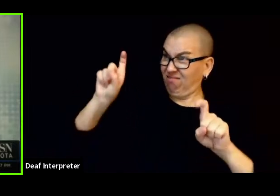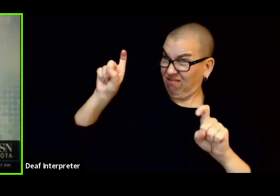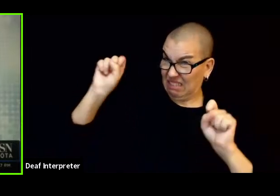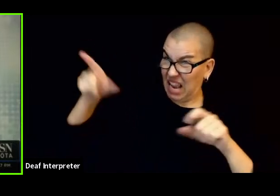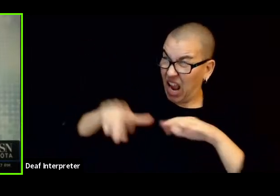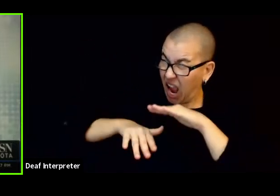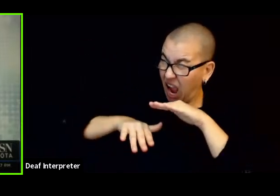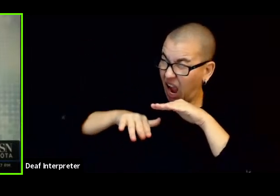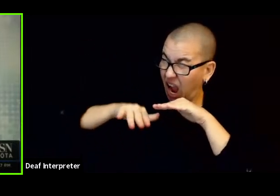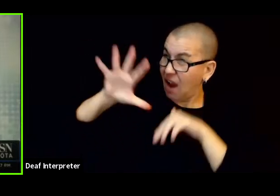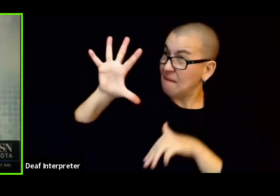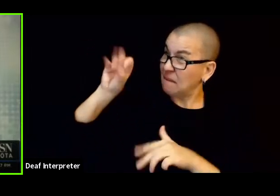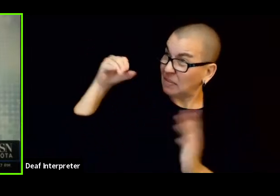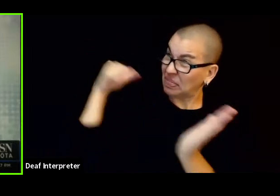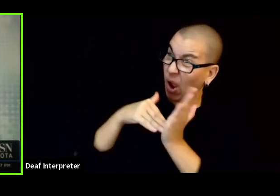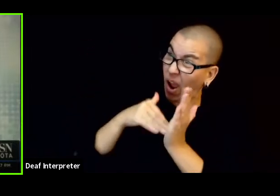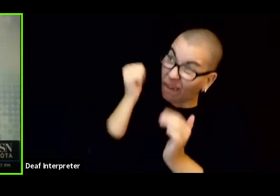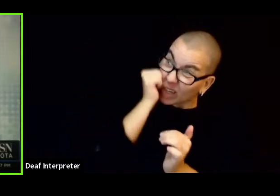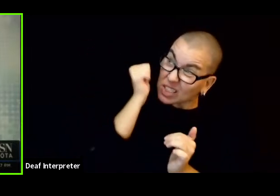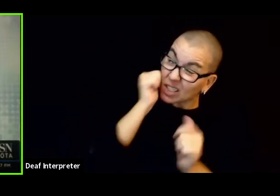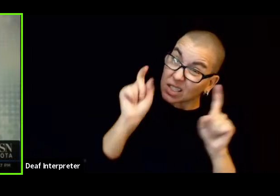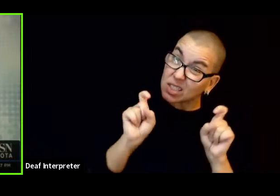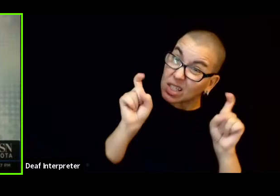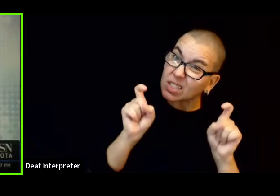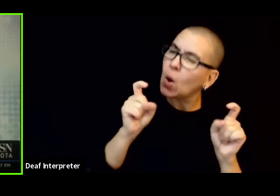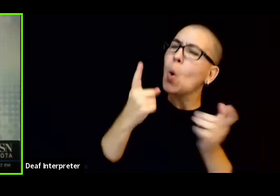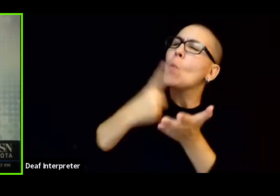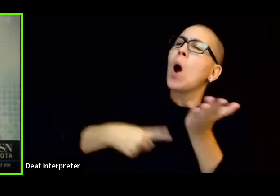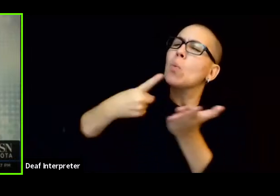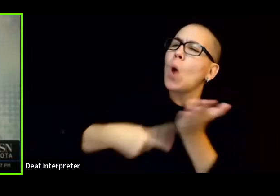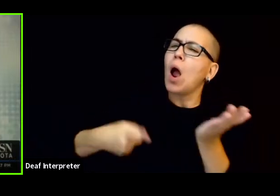to understand the pandemic in ways that we can help control its spread?